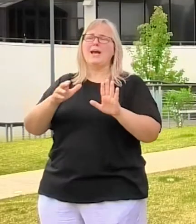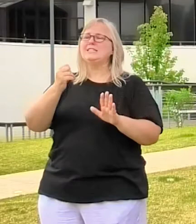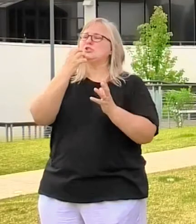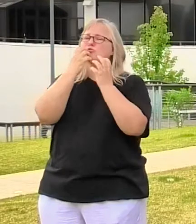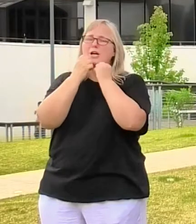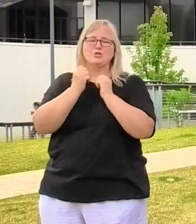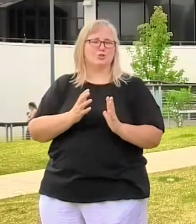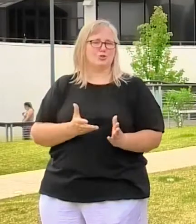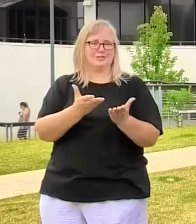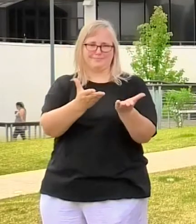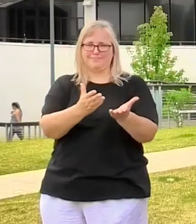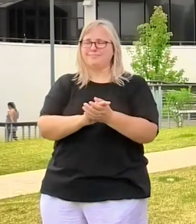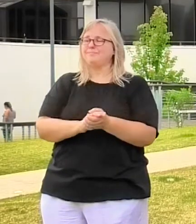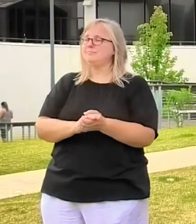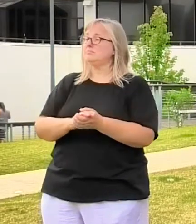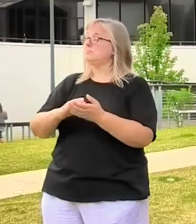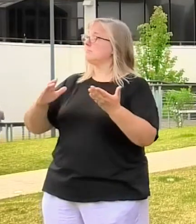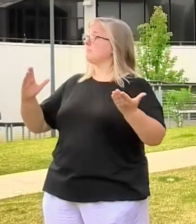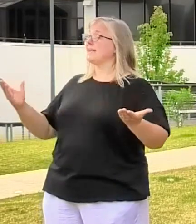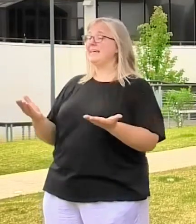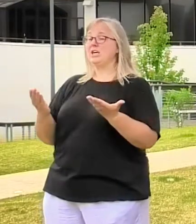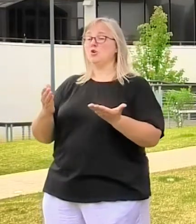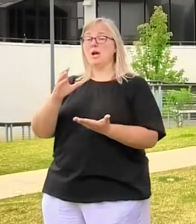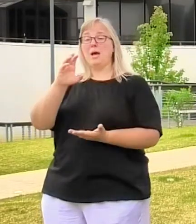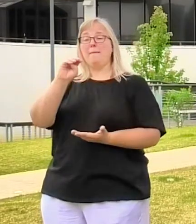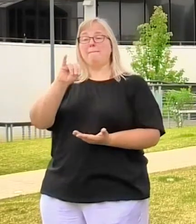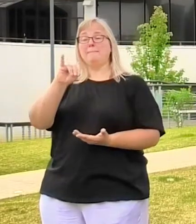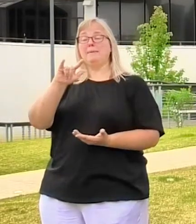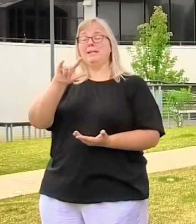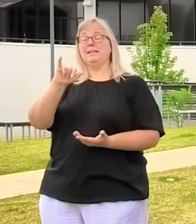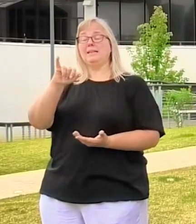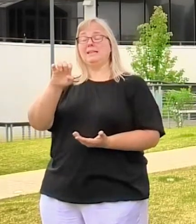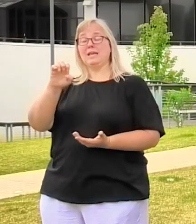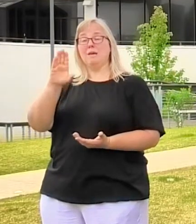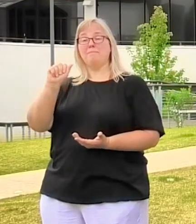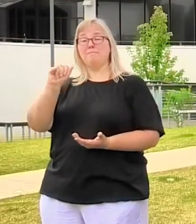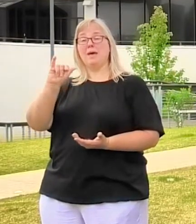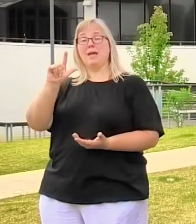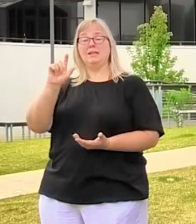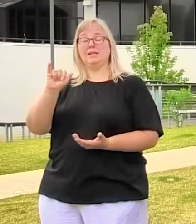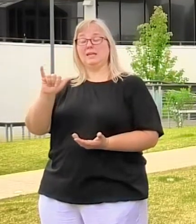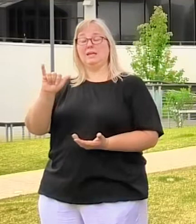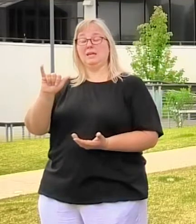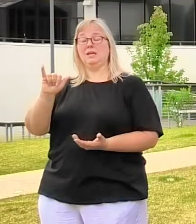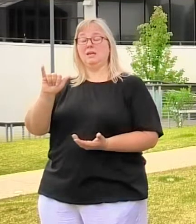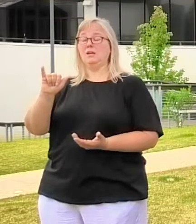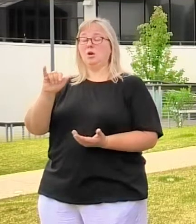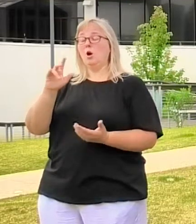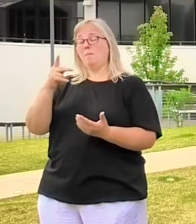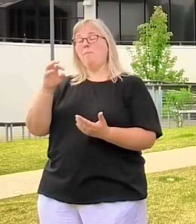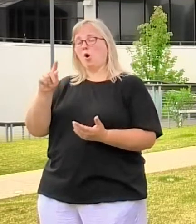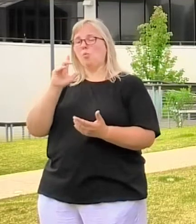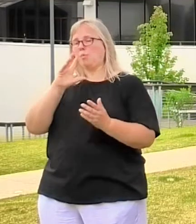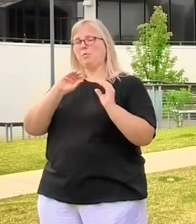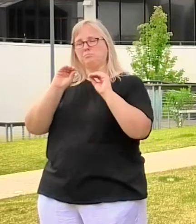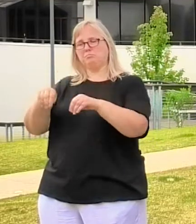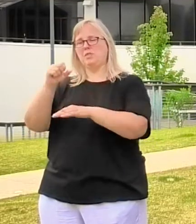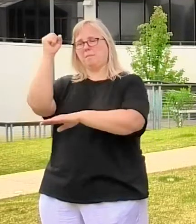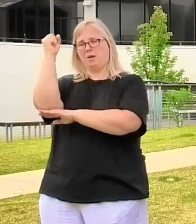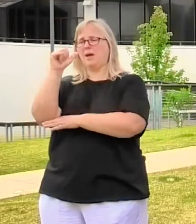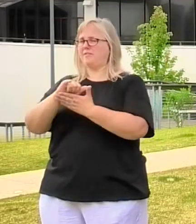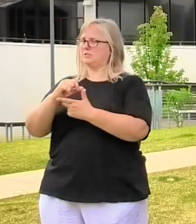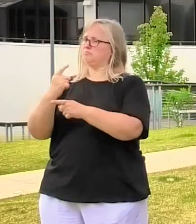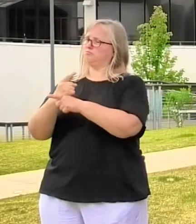And it is here at Millie Bailey Park where we will install this monument, and it is the rightful and fitting home